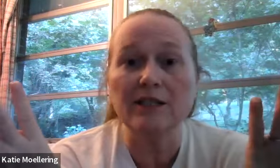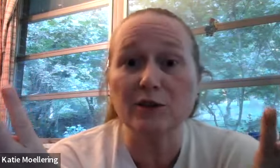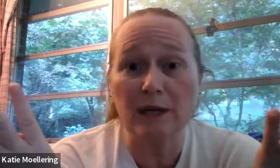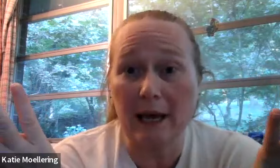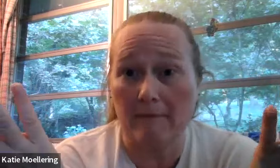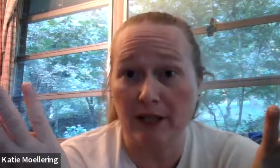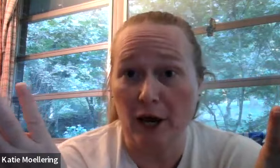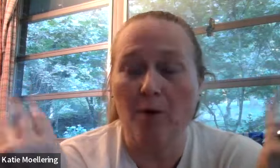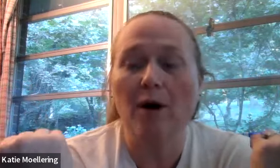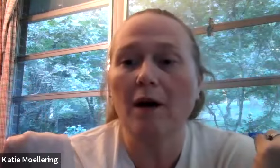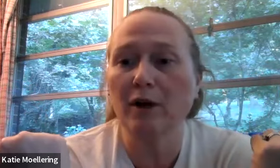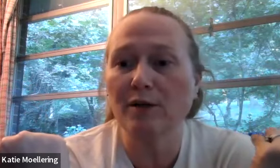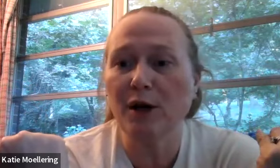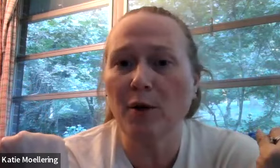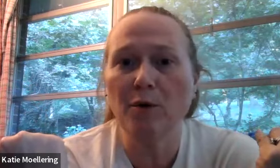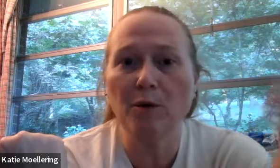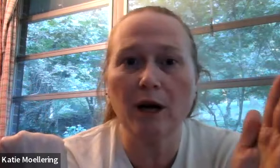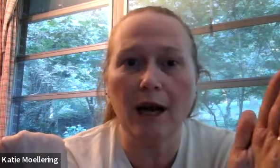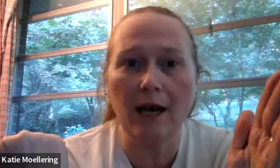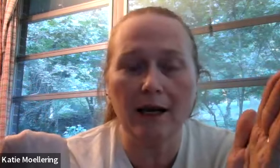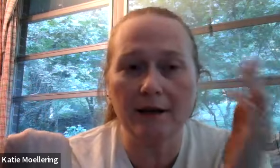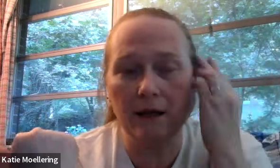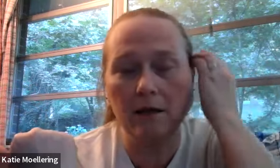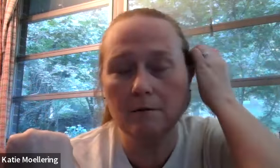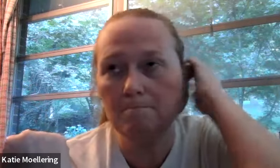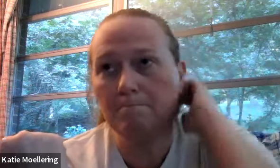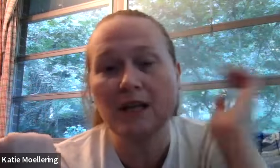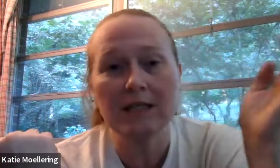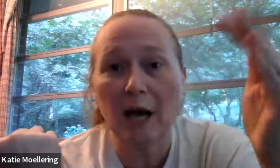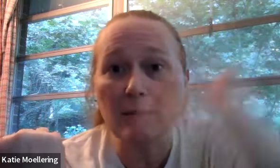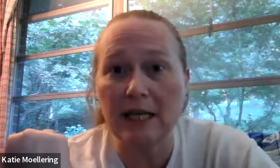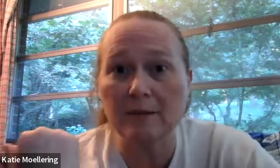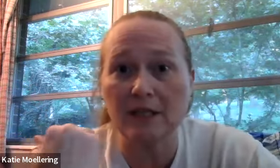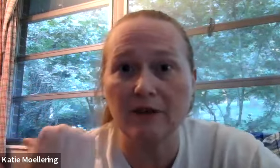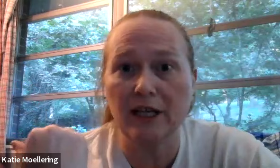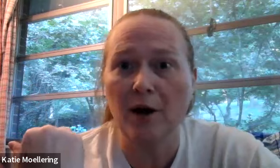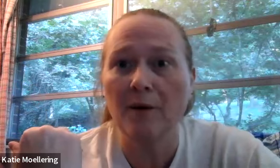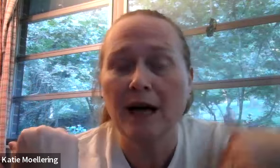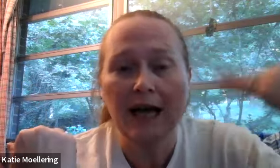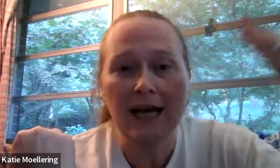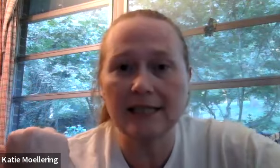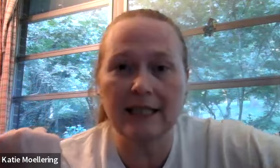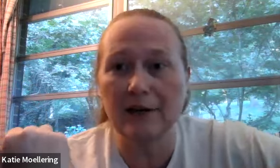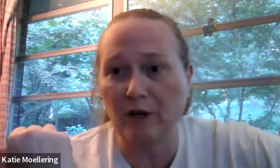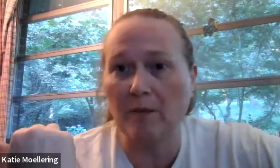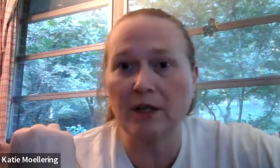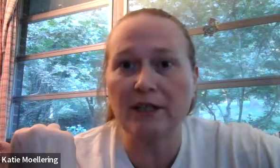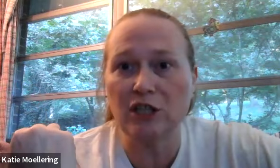link to the recap video, I would also add timestamps to the video and send out a vocabulary